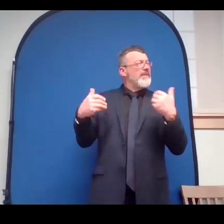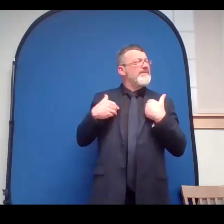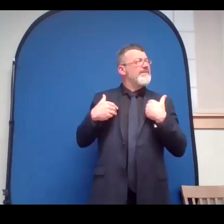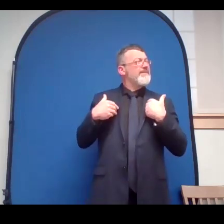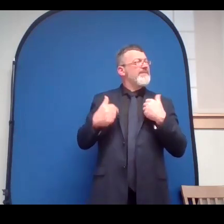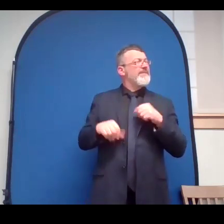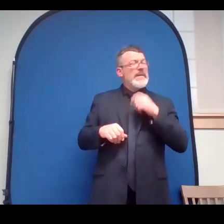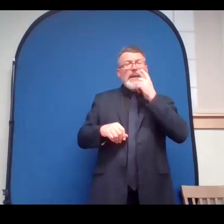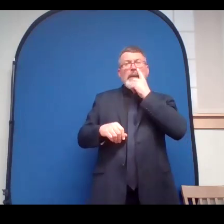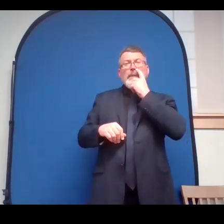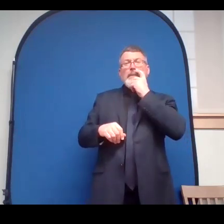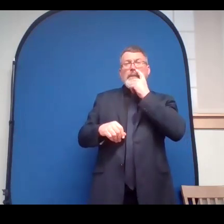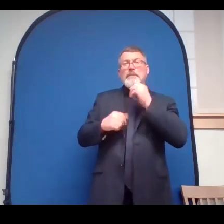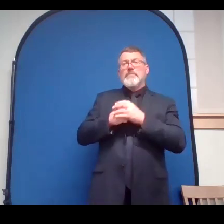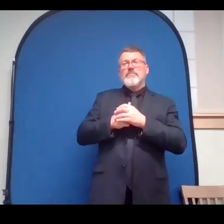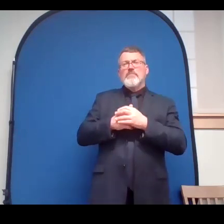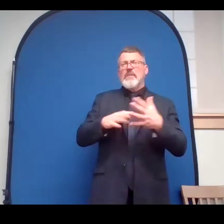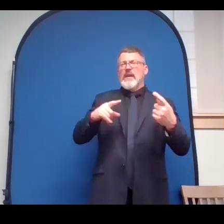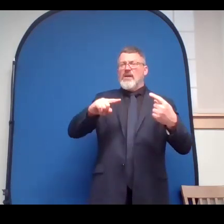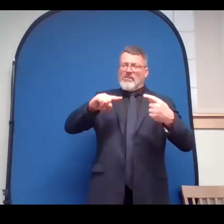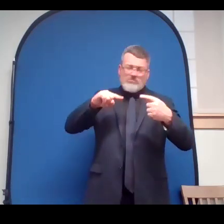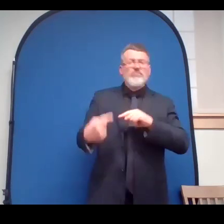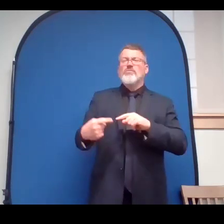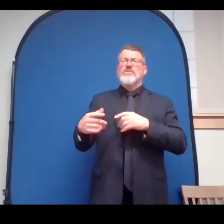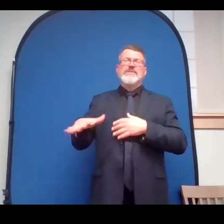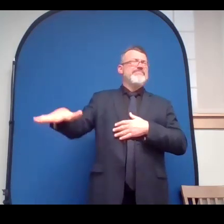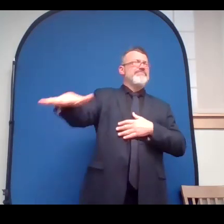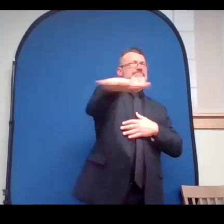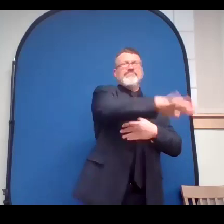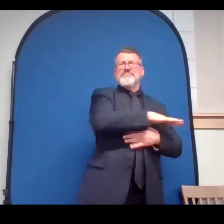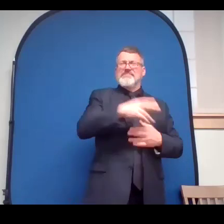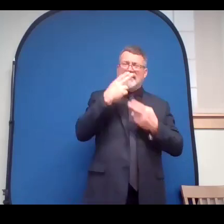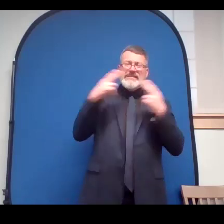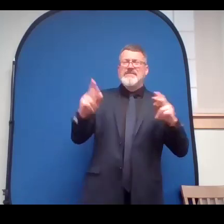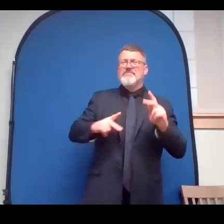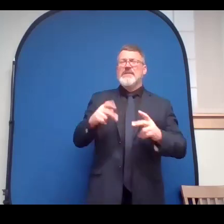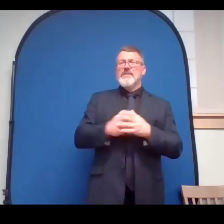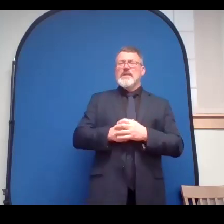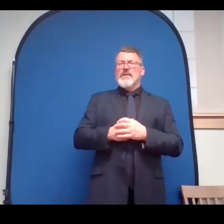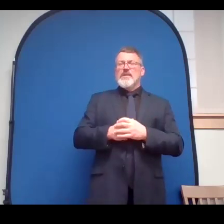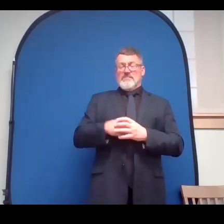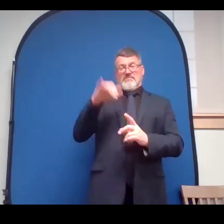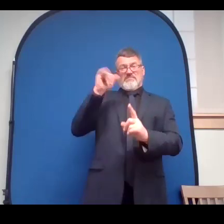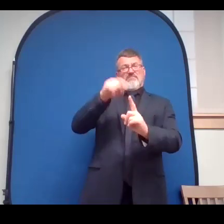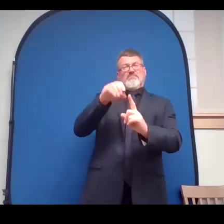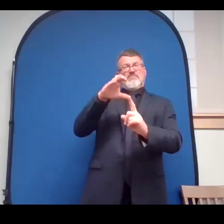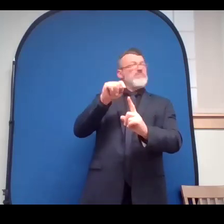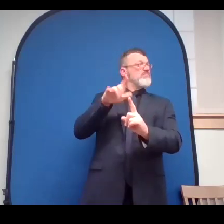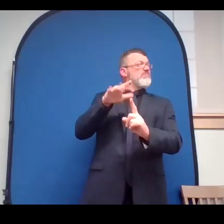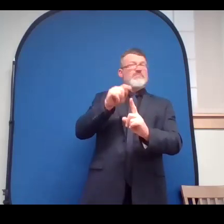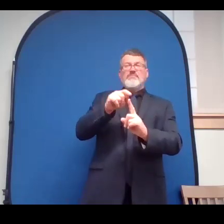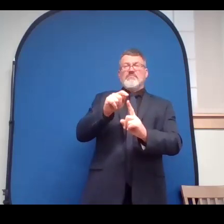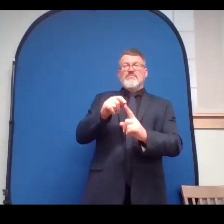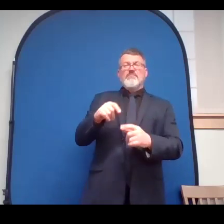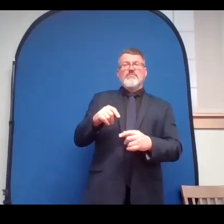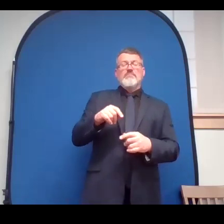Hurt innocent people. On October 25th, when you learned that the